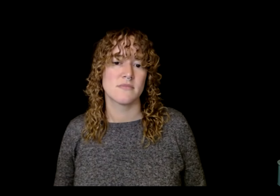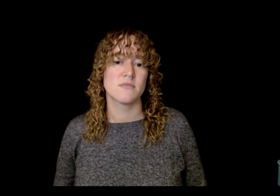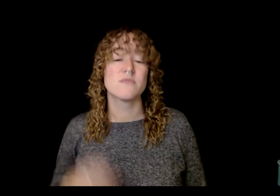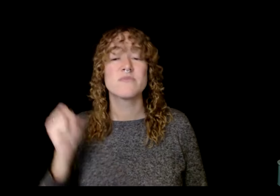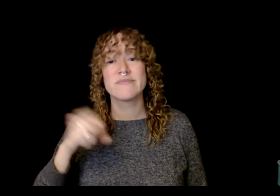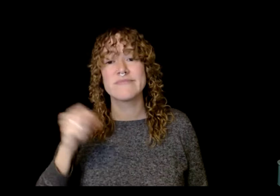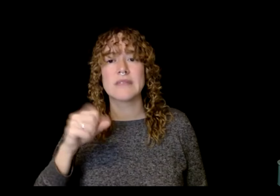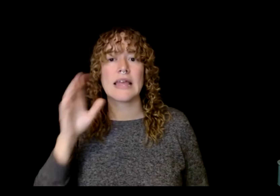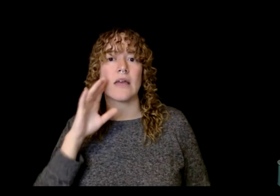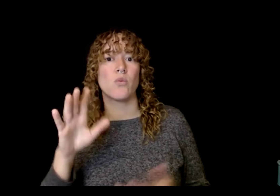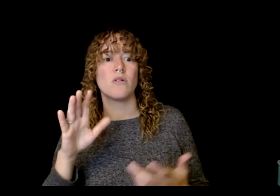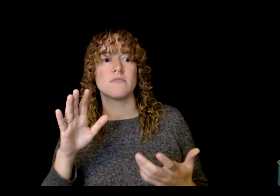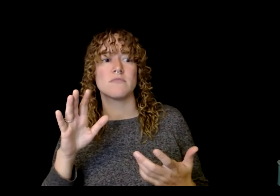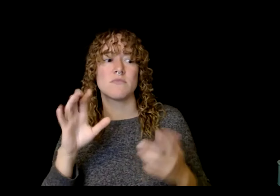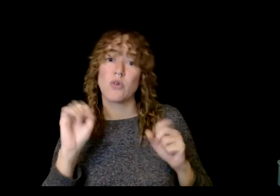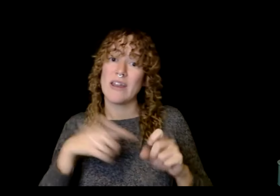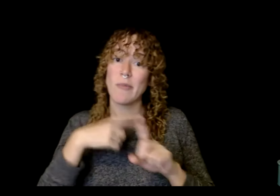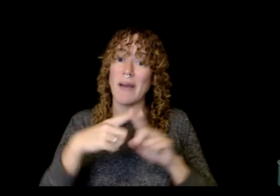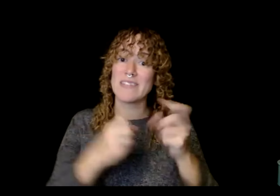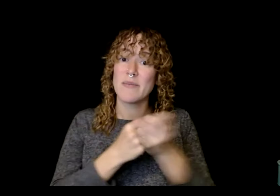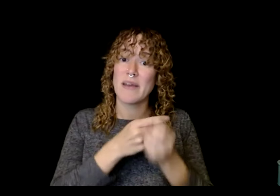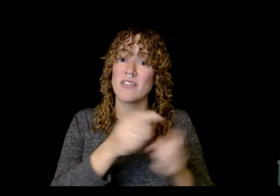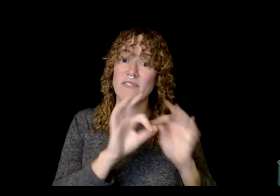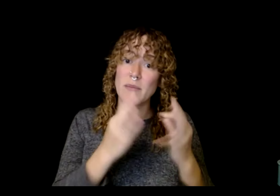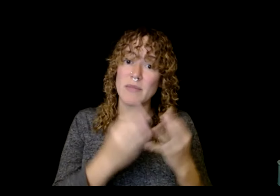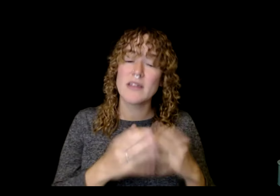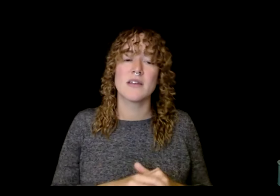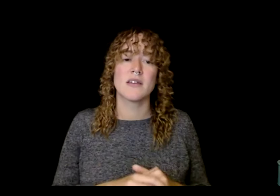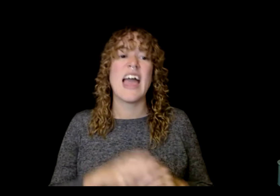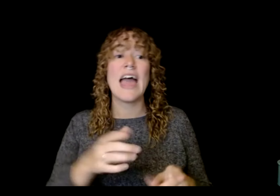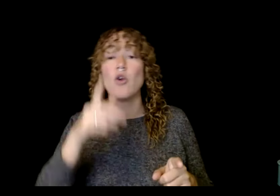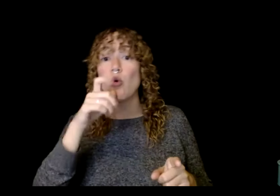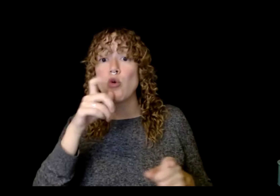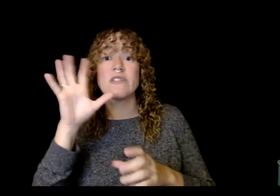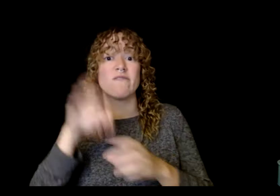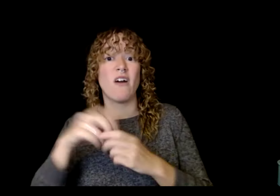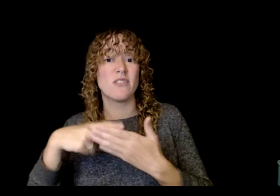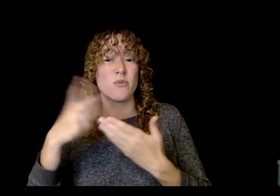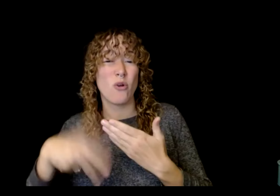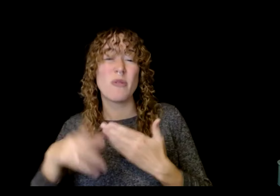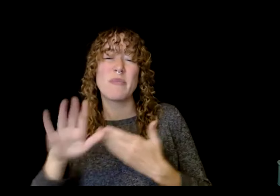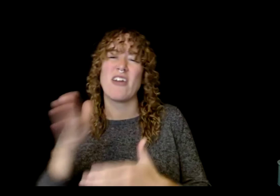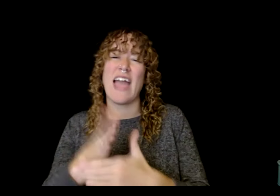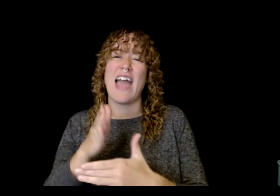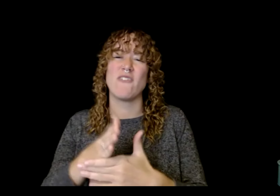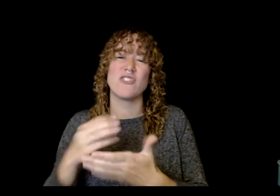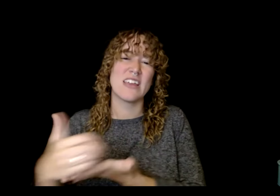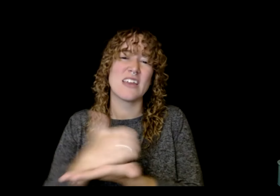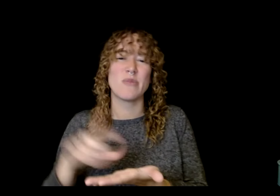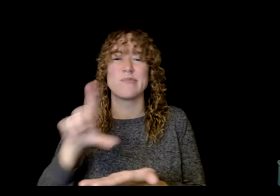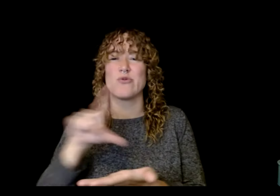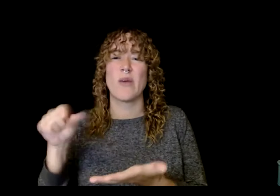family, I believe the average income for those that are served by that program is about $28,000 a